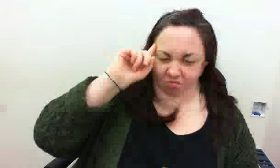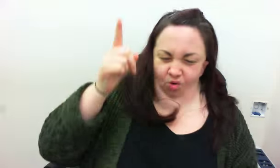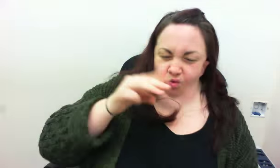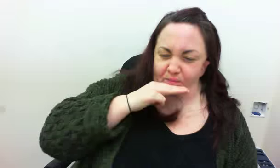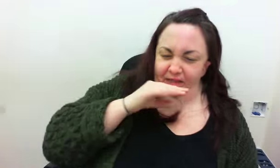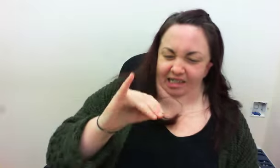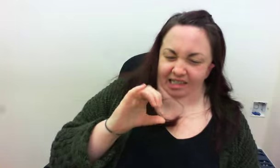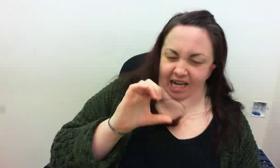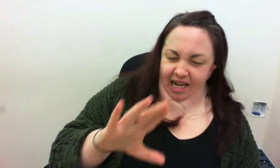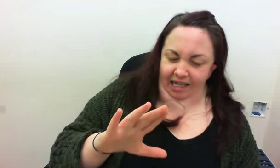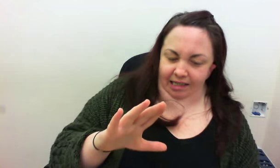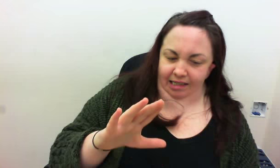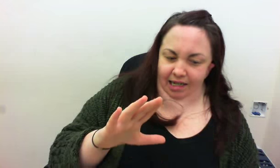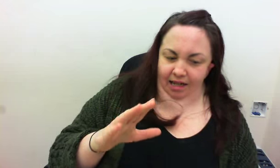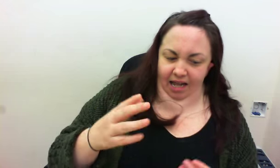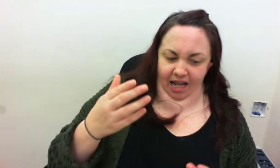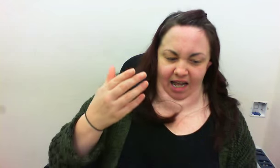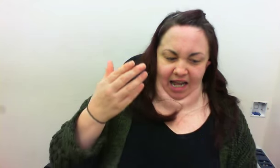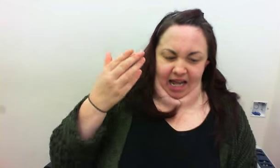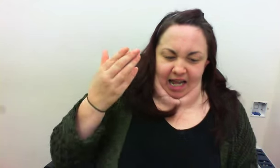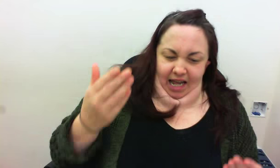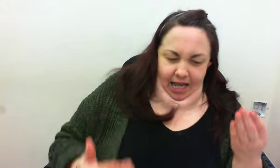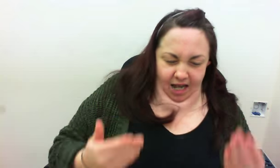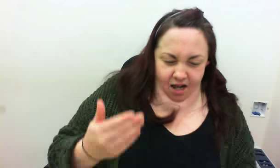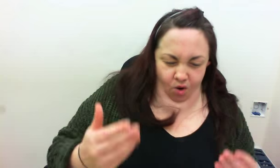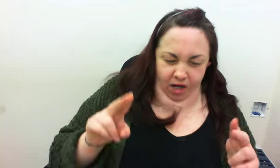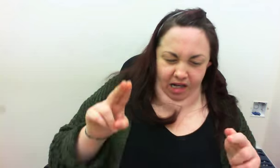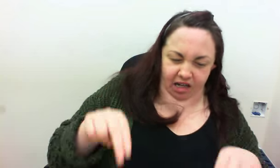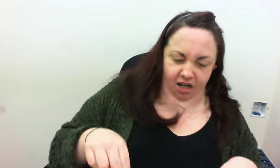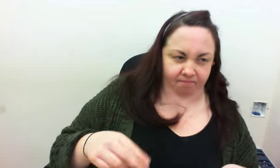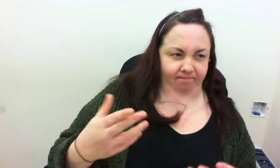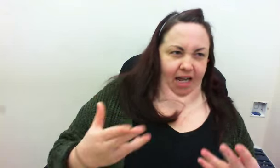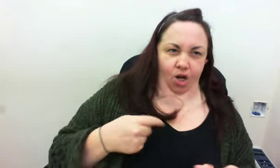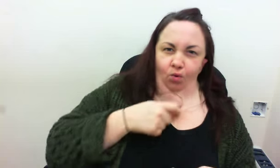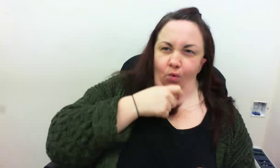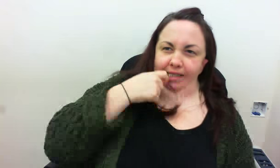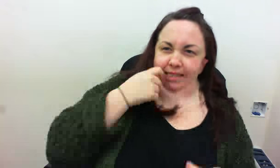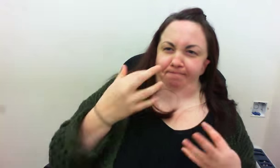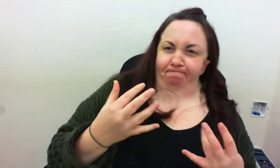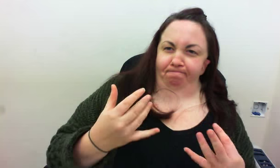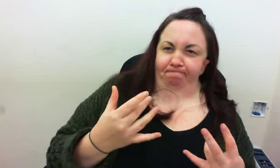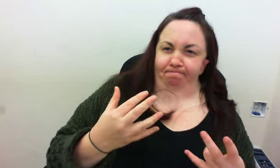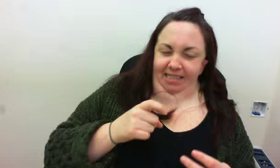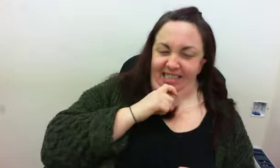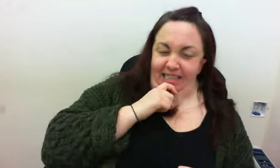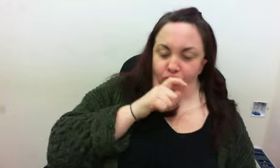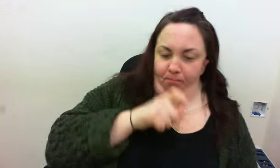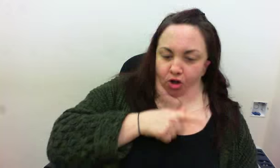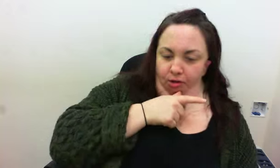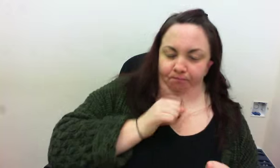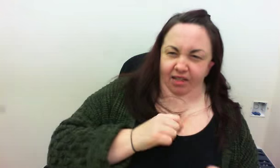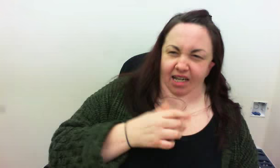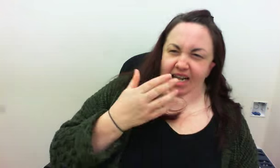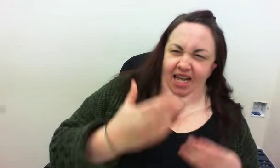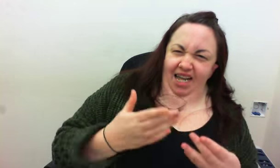How can people make themselves more, I don't know, how would I put this? How could they make themselves easier to communicate